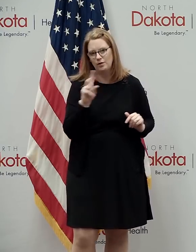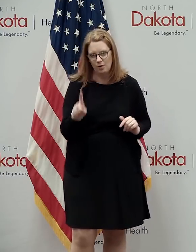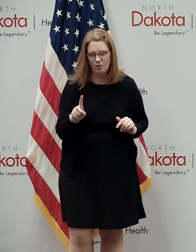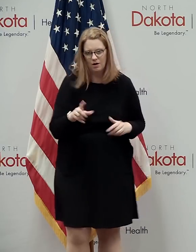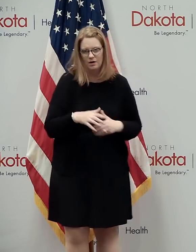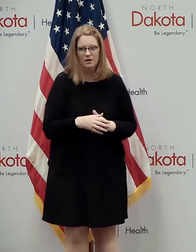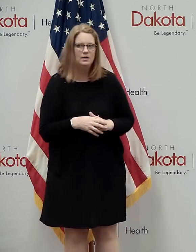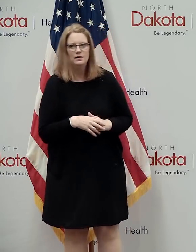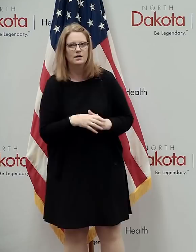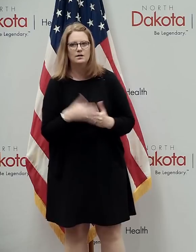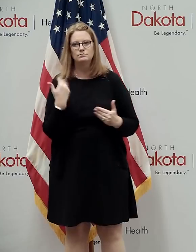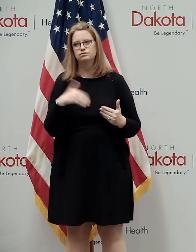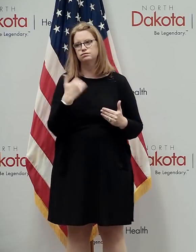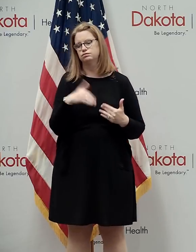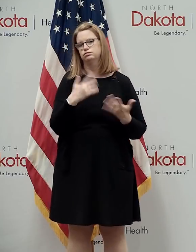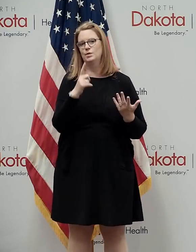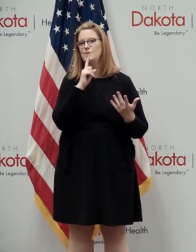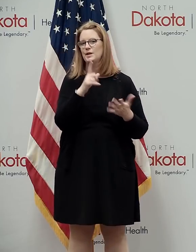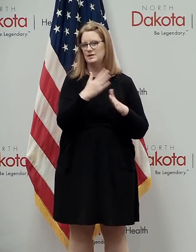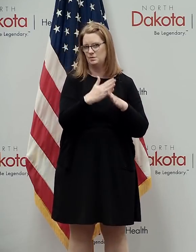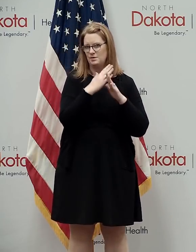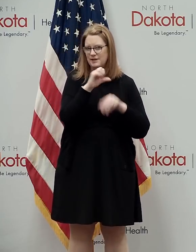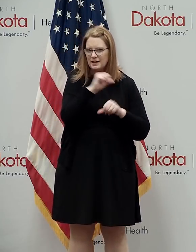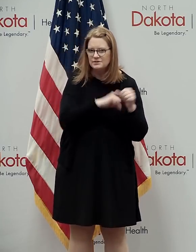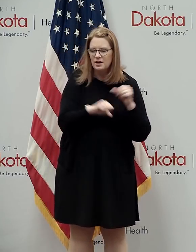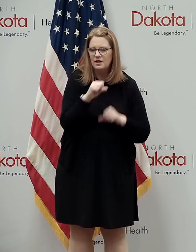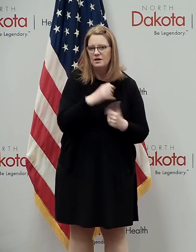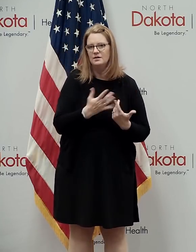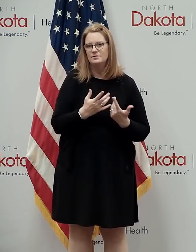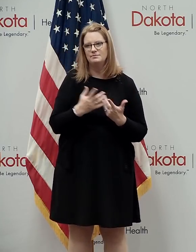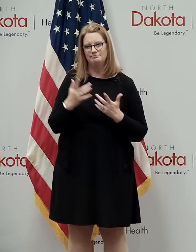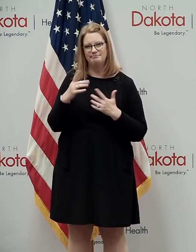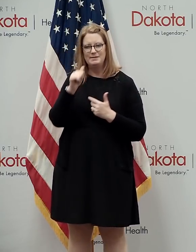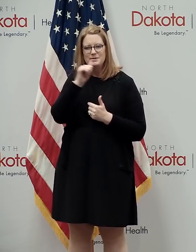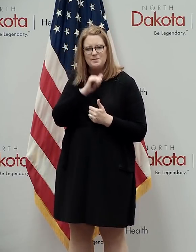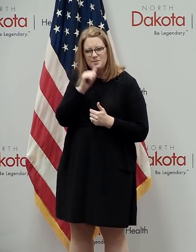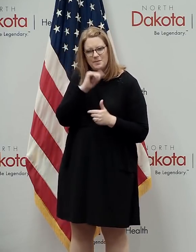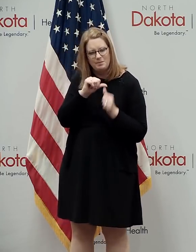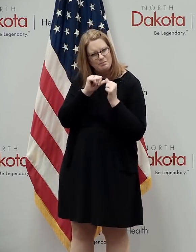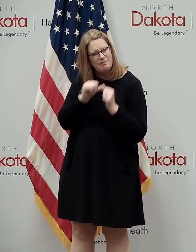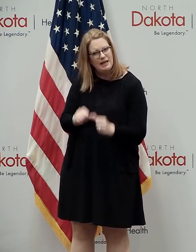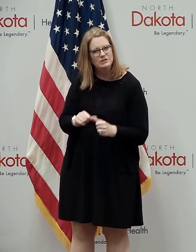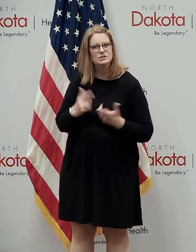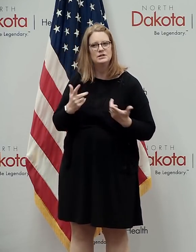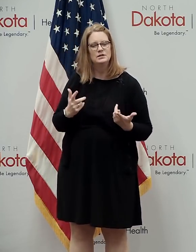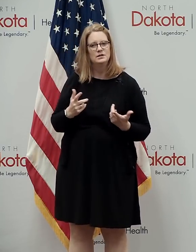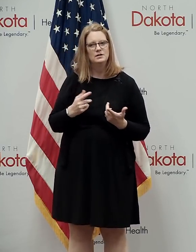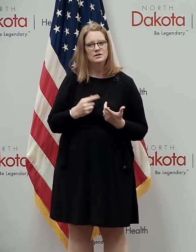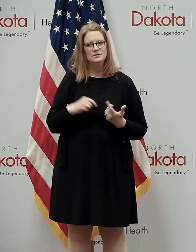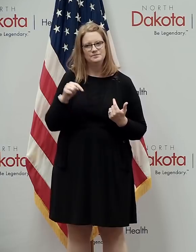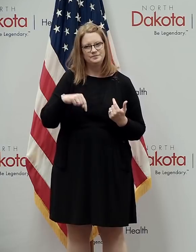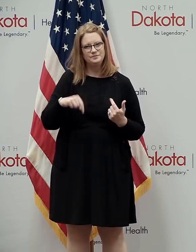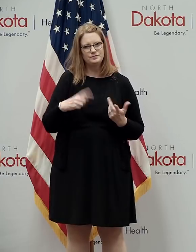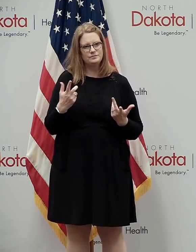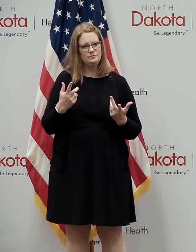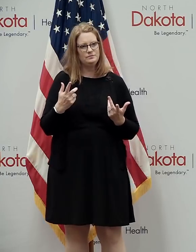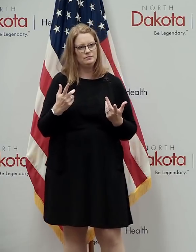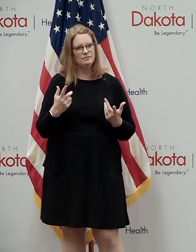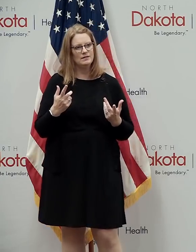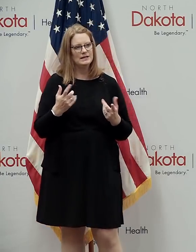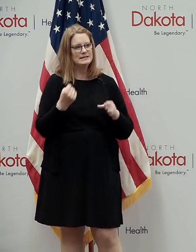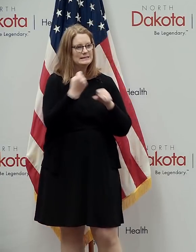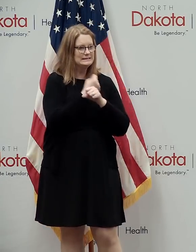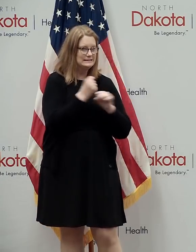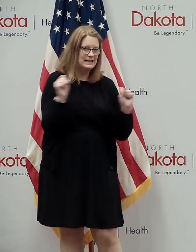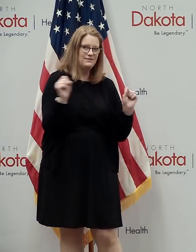who've done so much to protect one another. They've been patient during this time to give us, have some of the safest